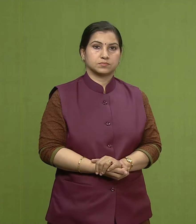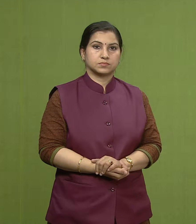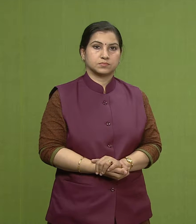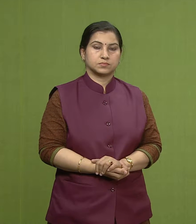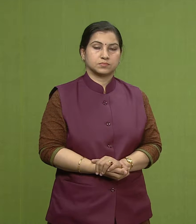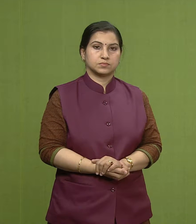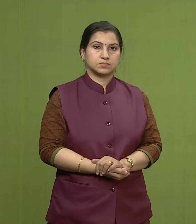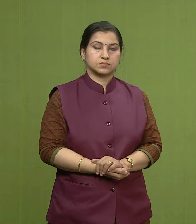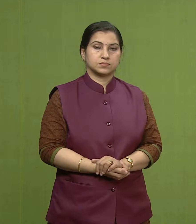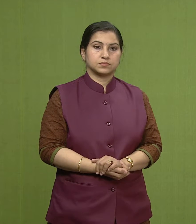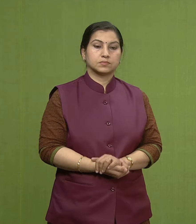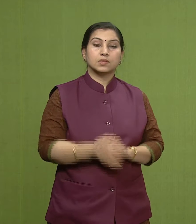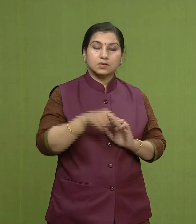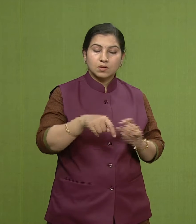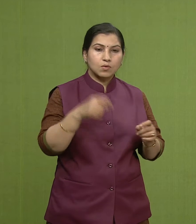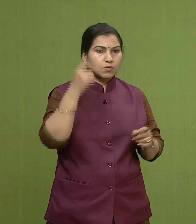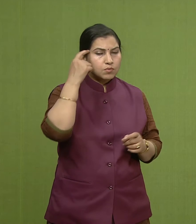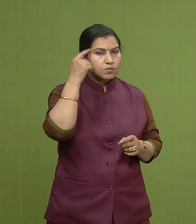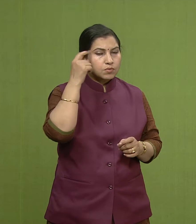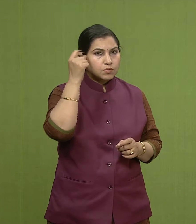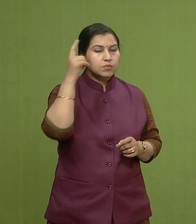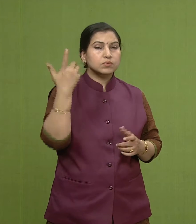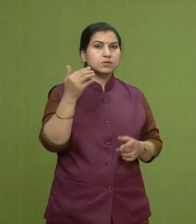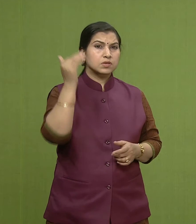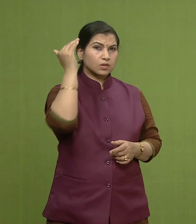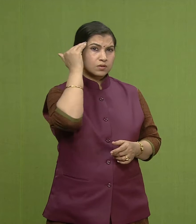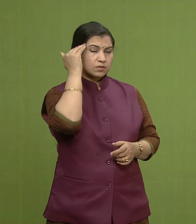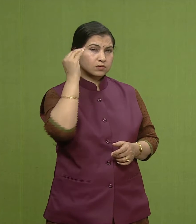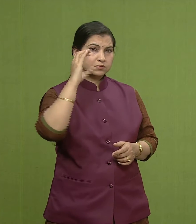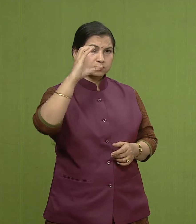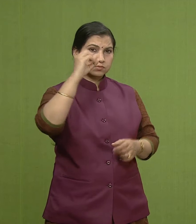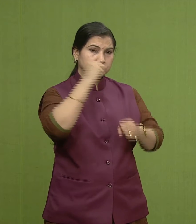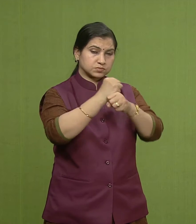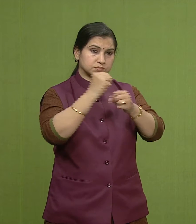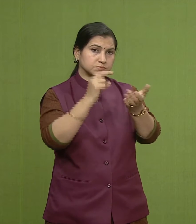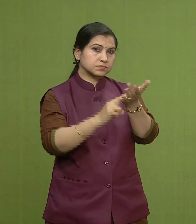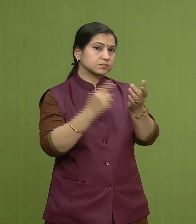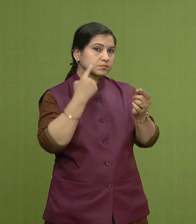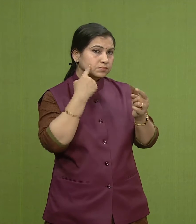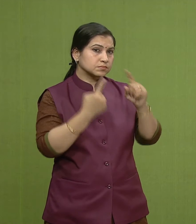Let us now understand the concept of cognitive development during adolescence.